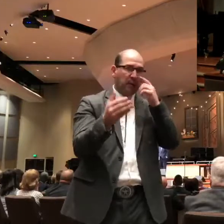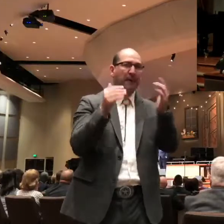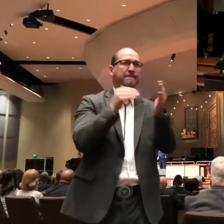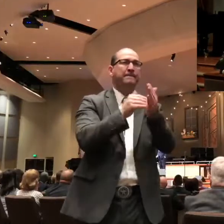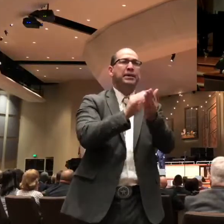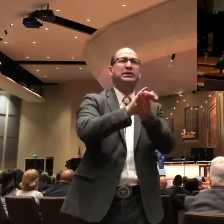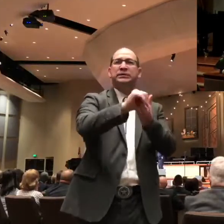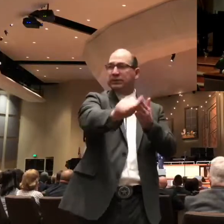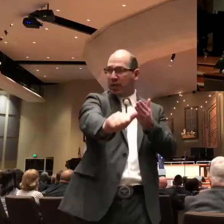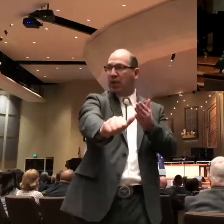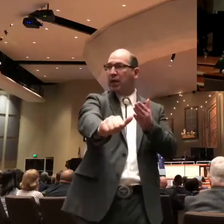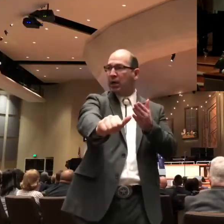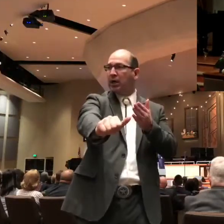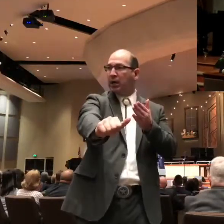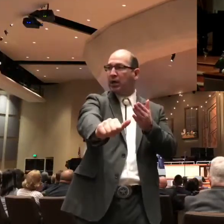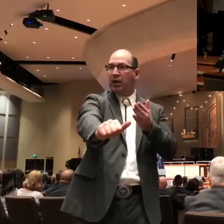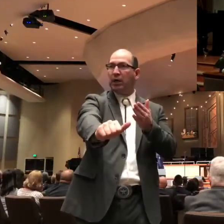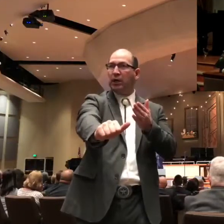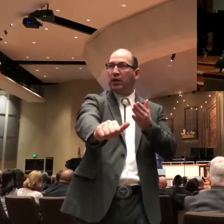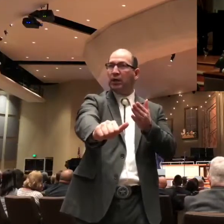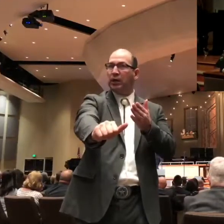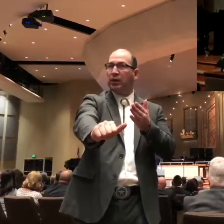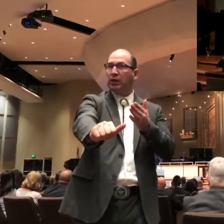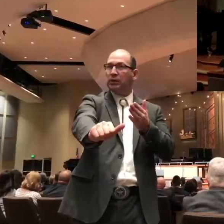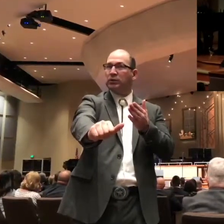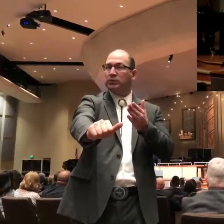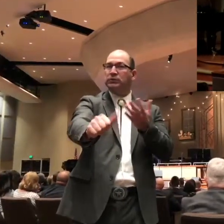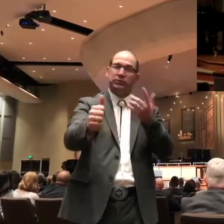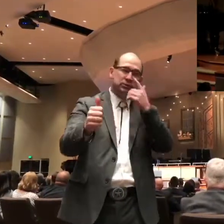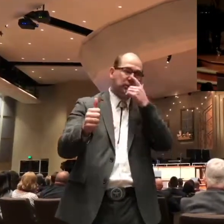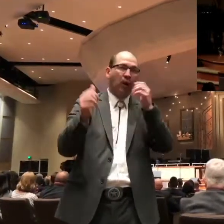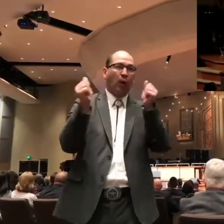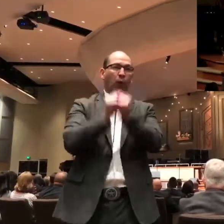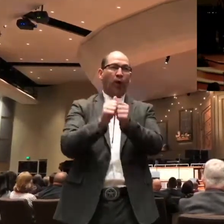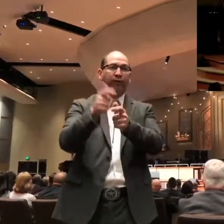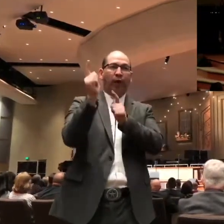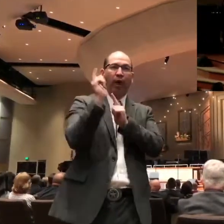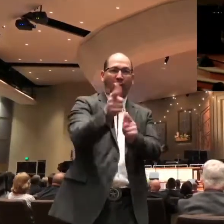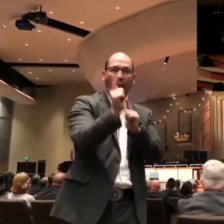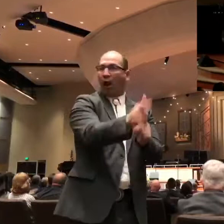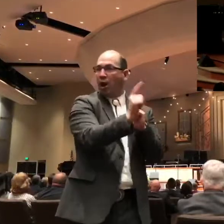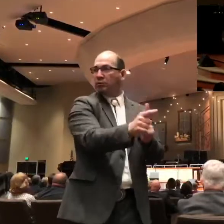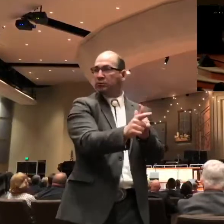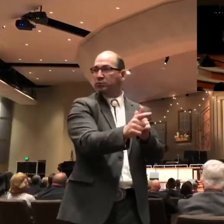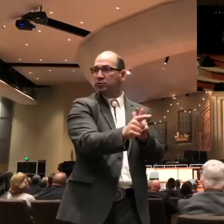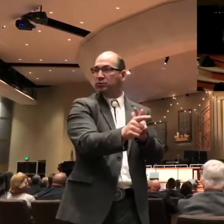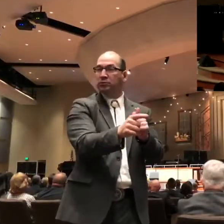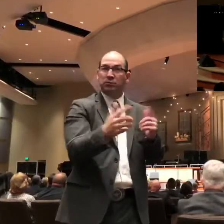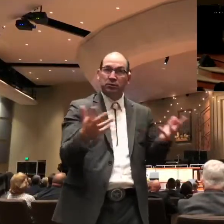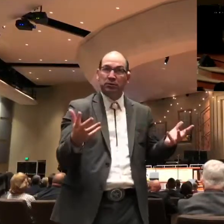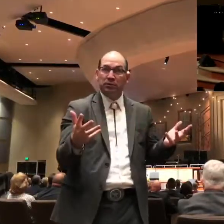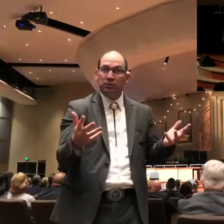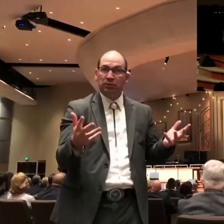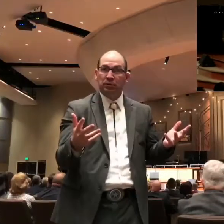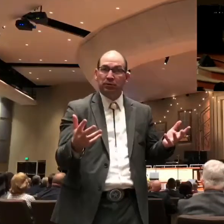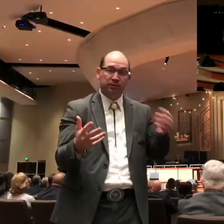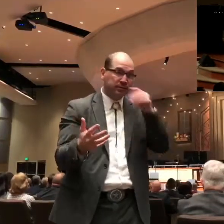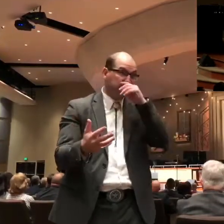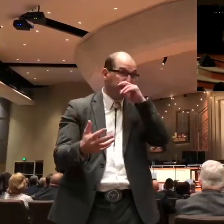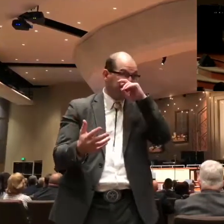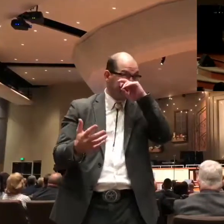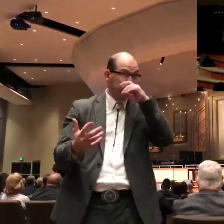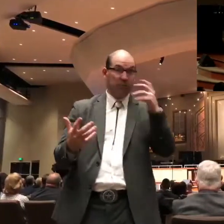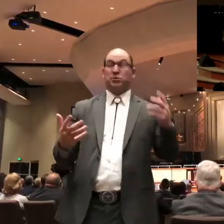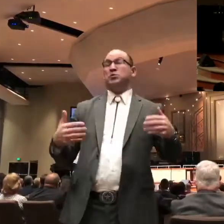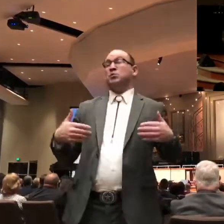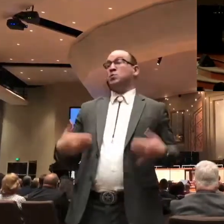cash and a whole cache of AK-47 weapons. The head of the church just coming over for